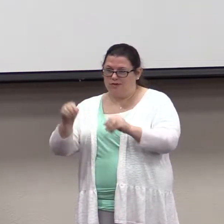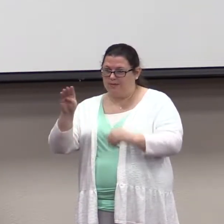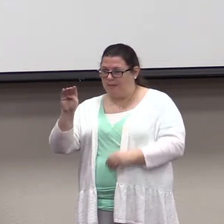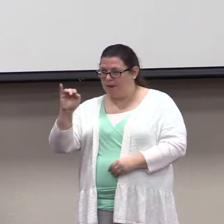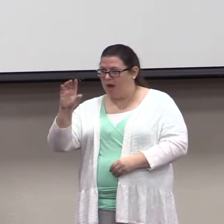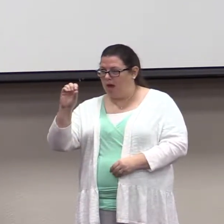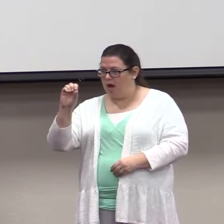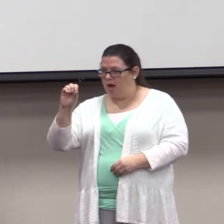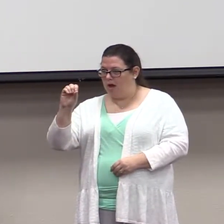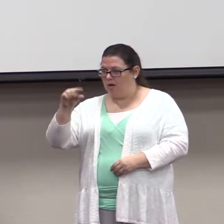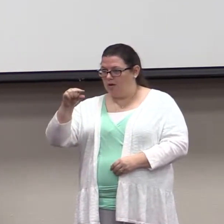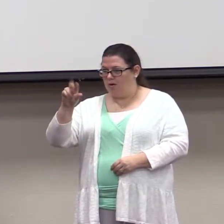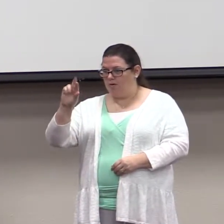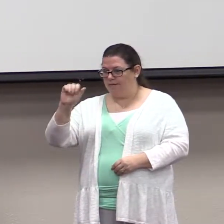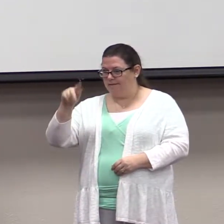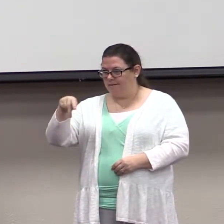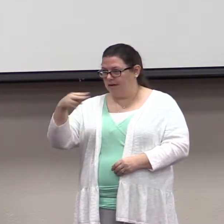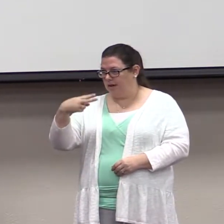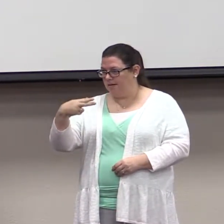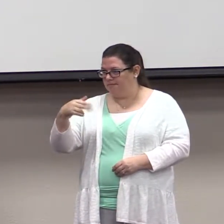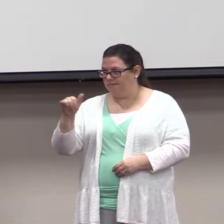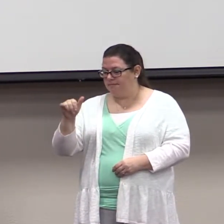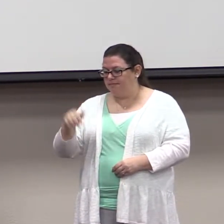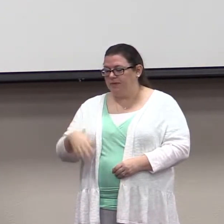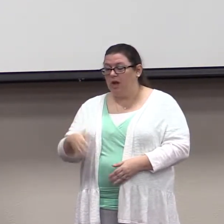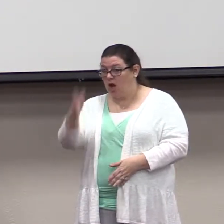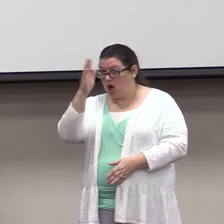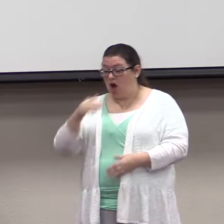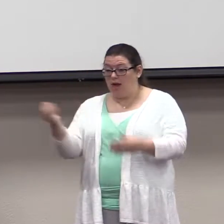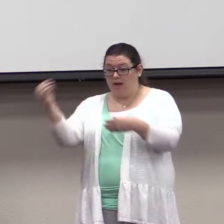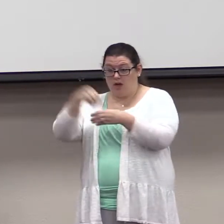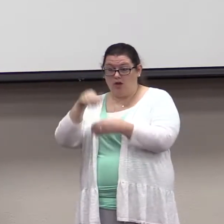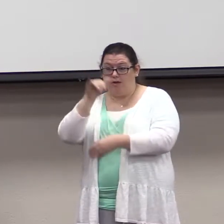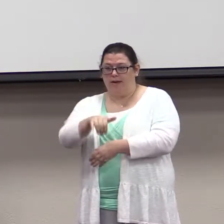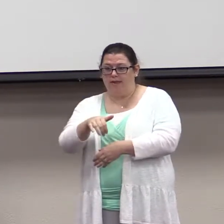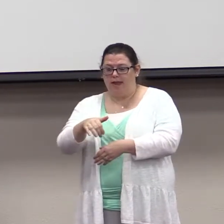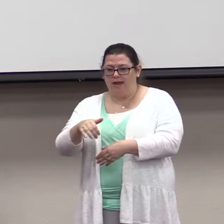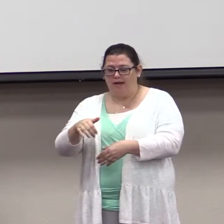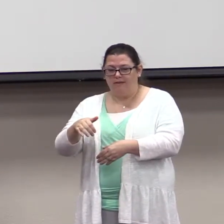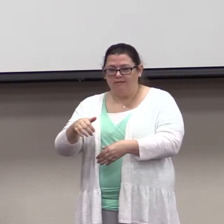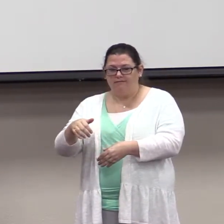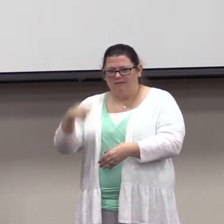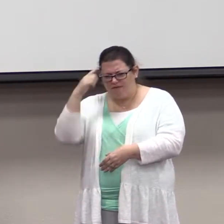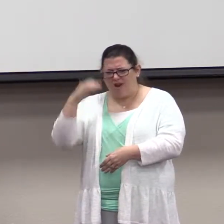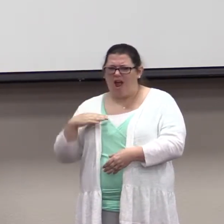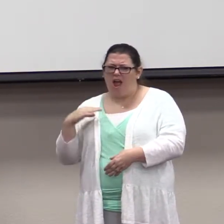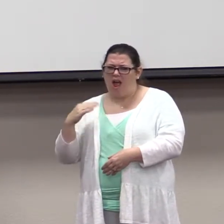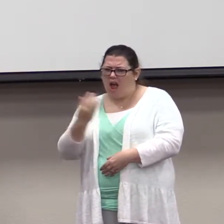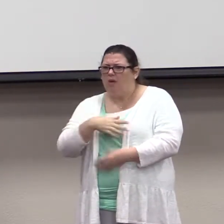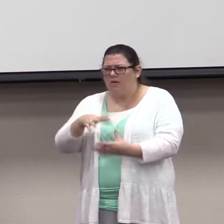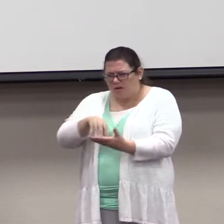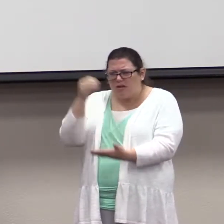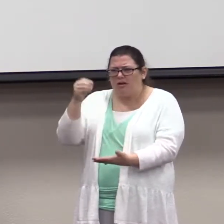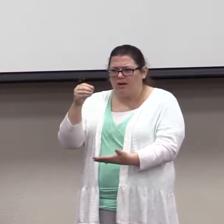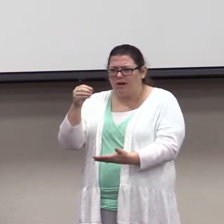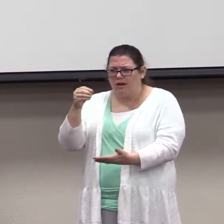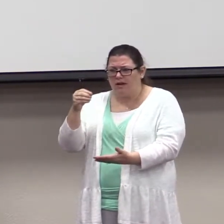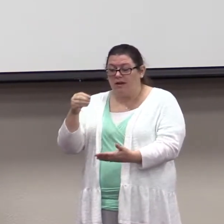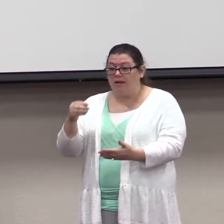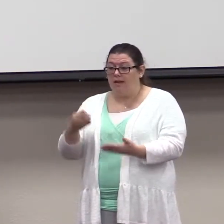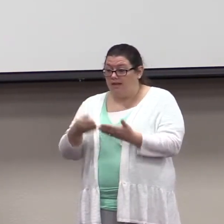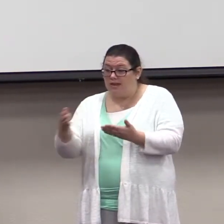Bible include these accounts so that we can learn from them, both the things that we should do and the things that we shouldn't